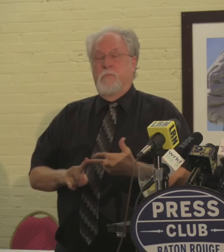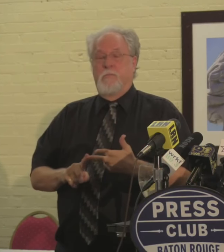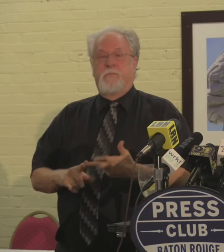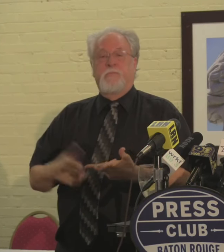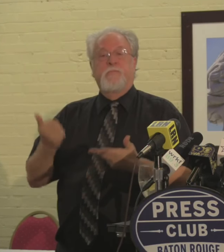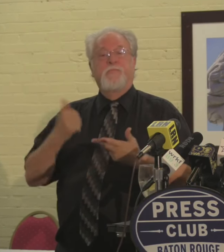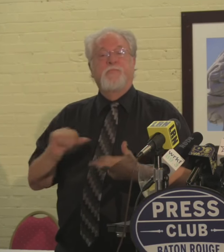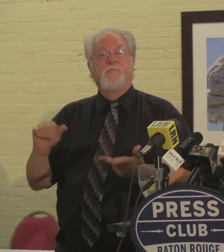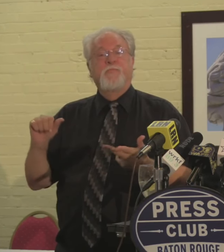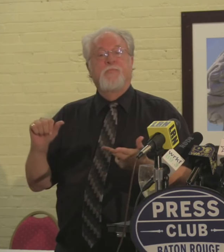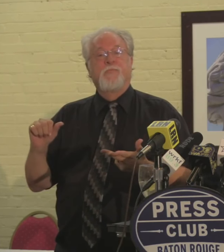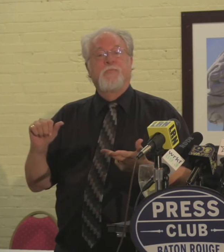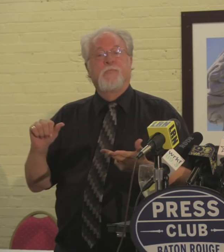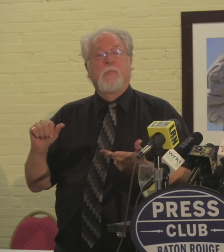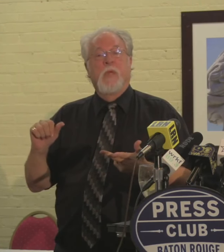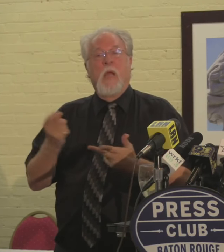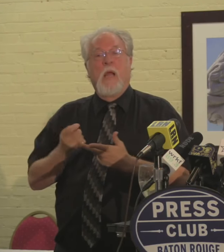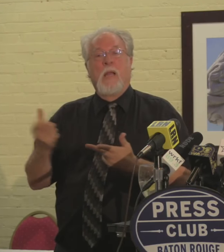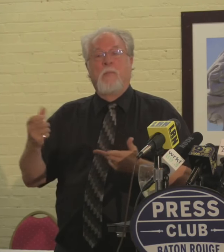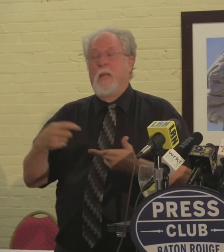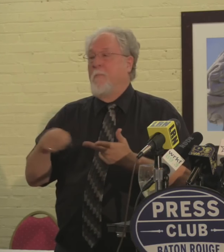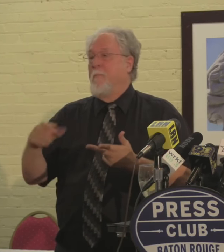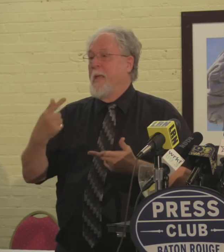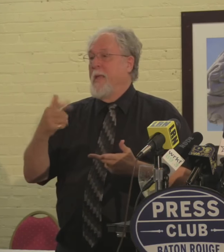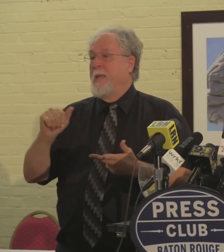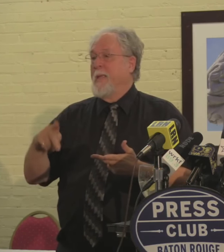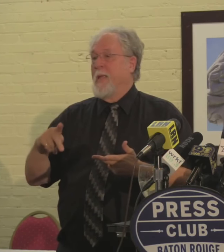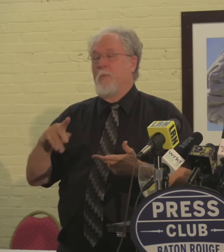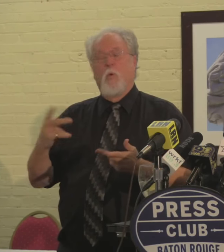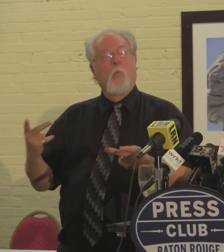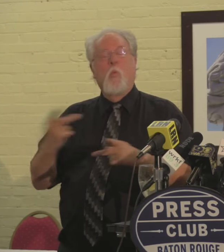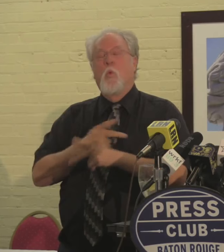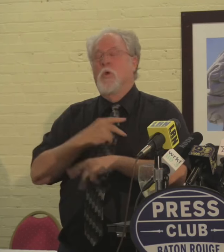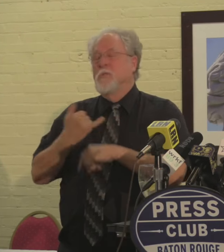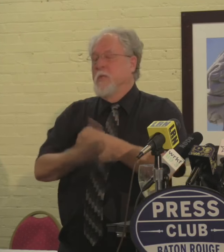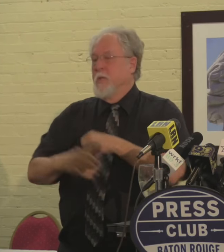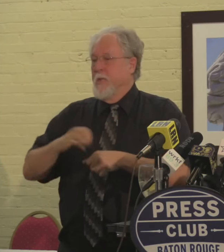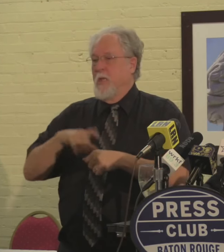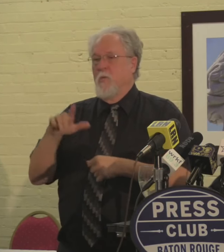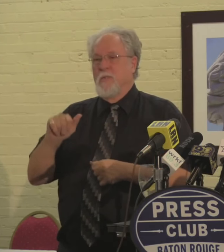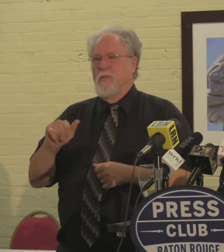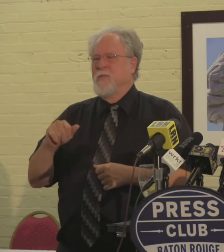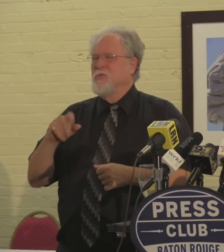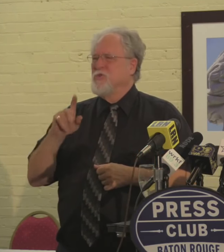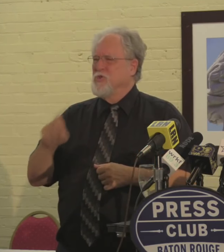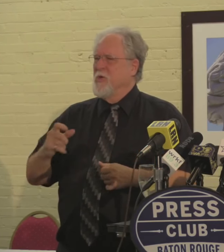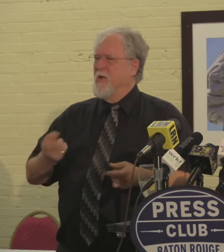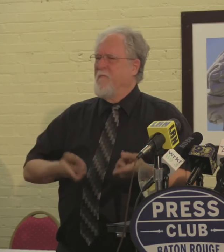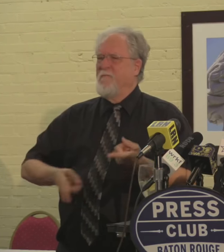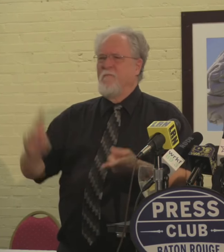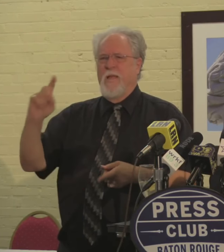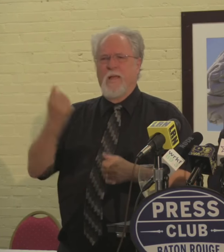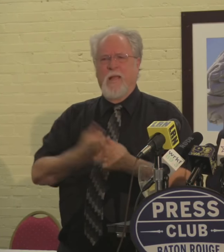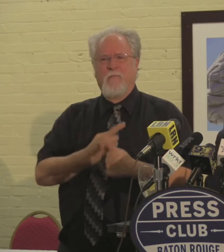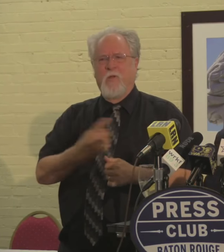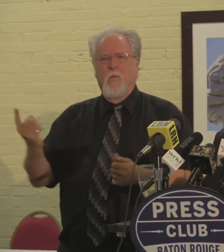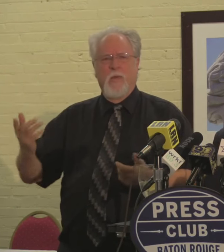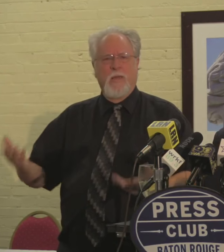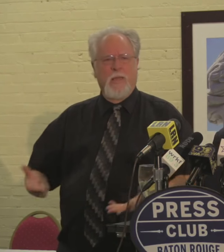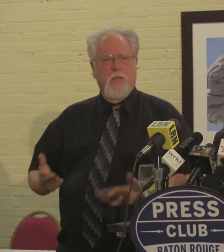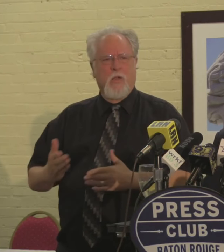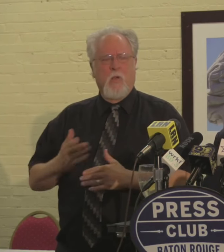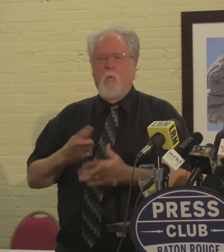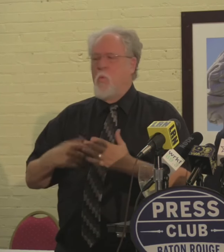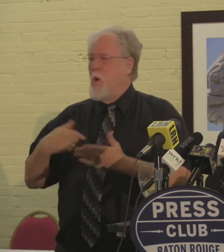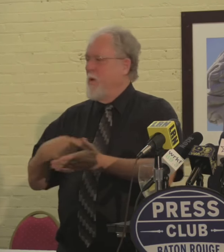try to eliminate the pay gap, which is the worst in the country, right here in Louisiana, something that ought to offend everybody sitting here, between